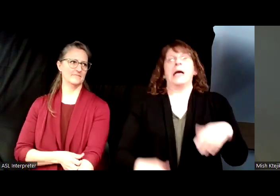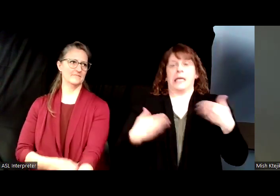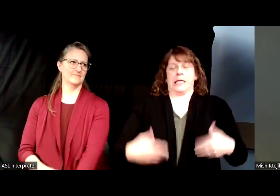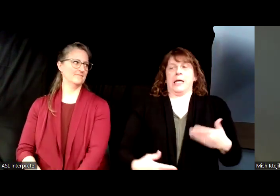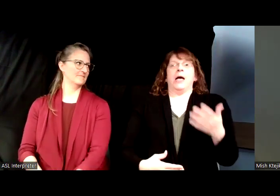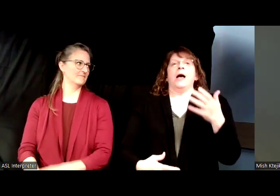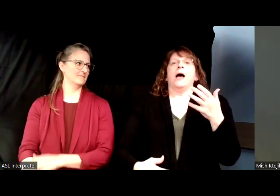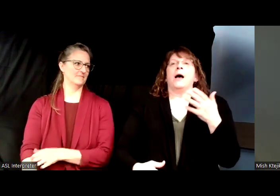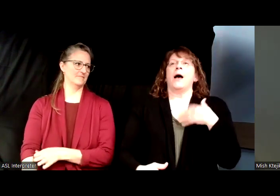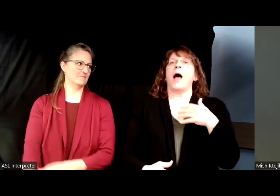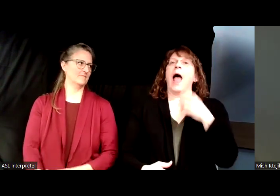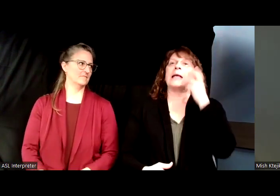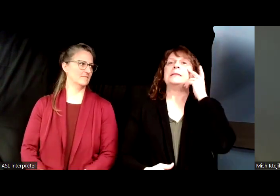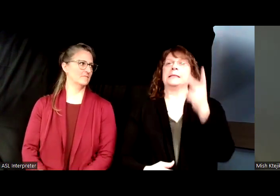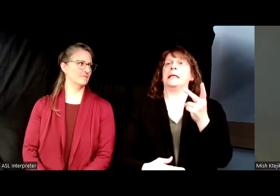This is Tammy.